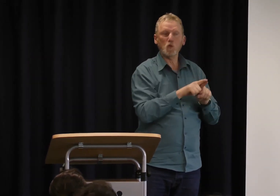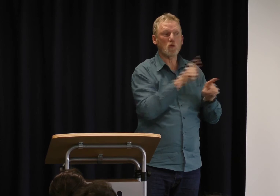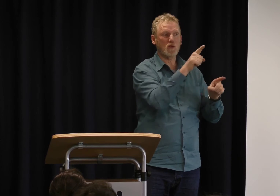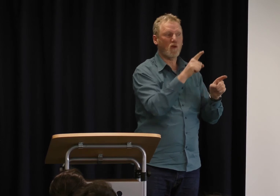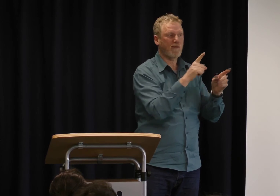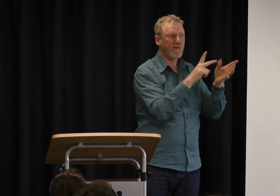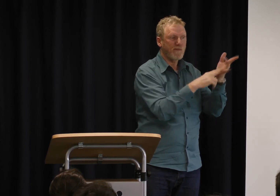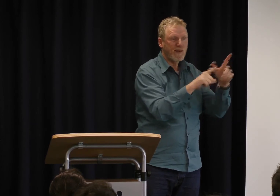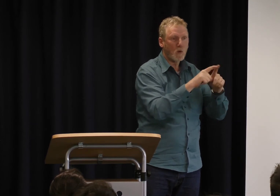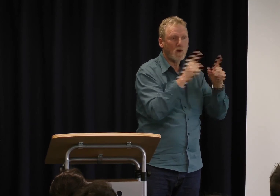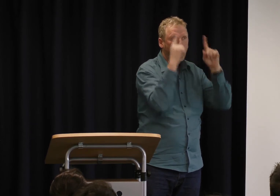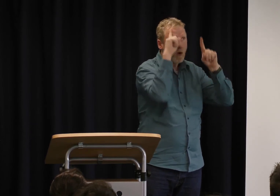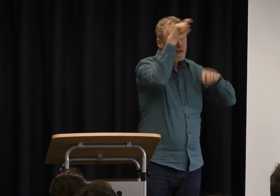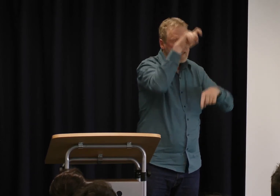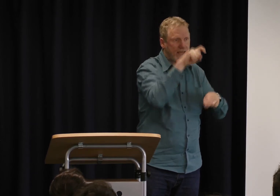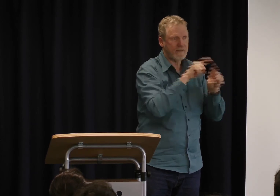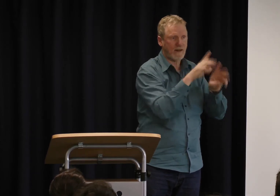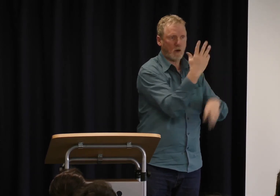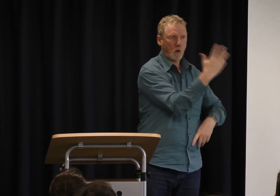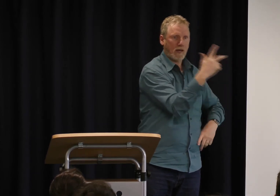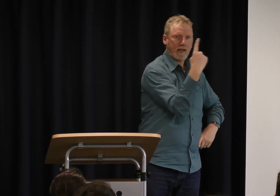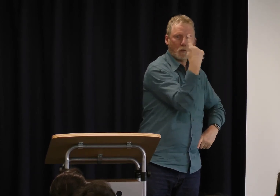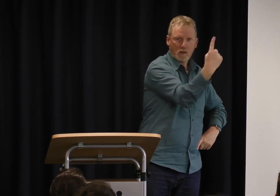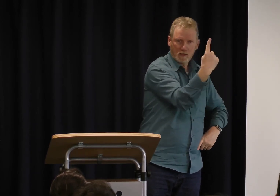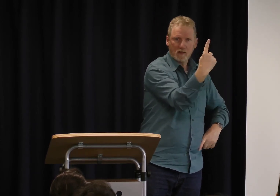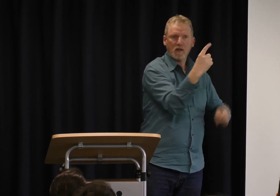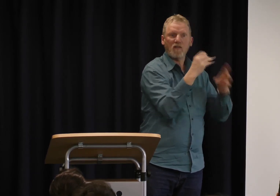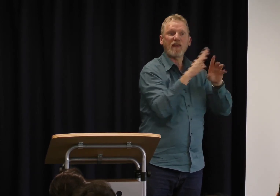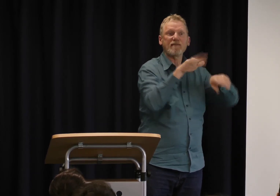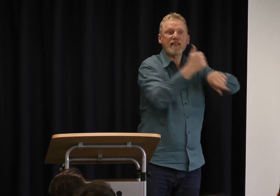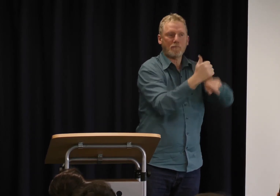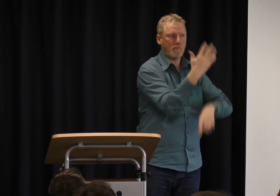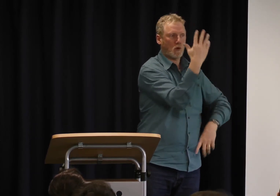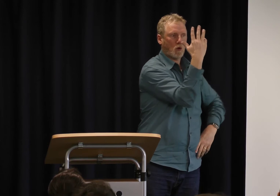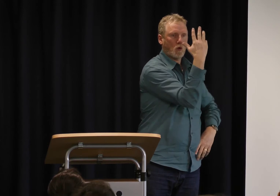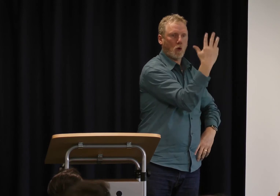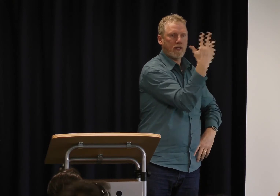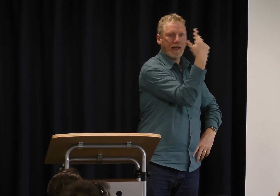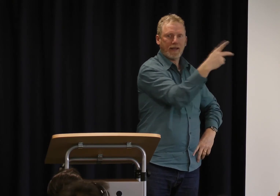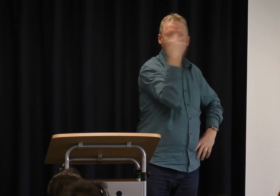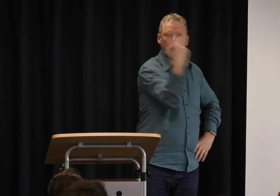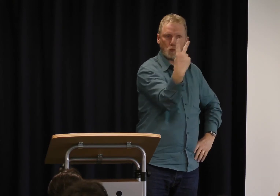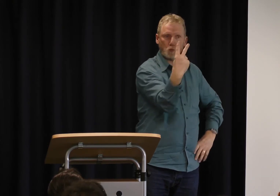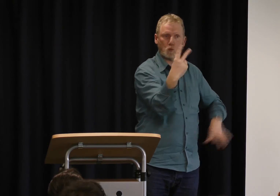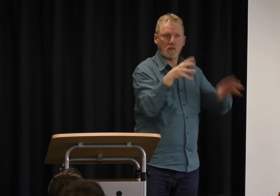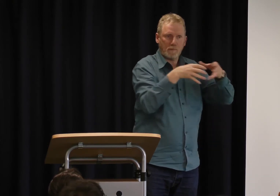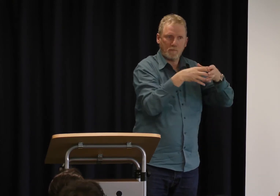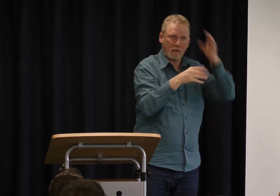can stand up for ourselves and advocate for ourselves. So that was the seed that germinated VCOD. VCOD was eventually established